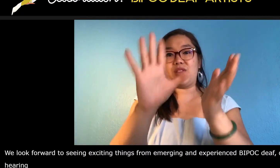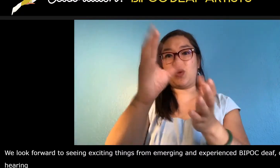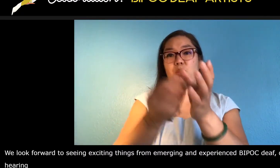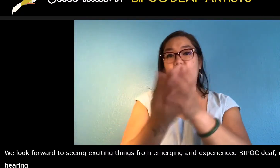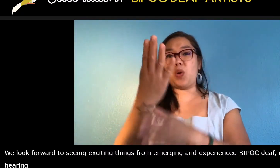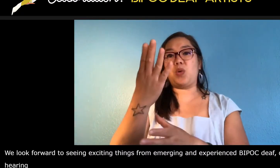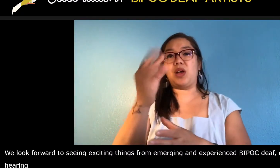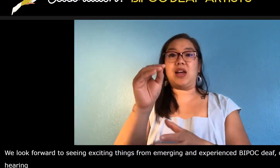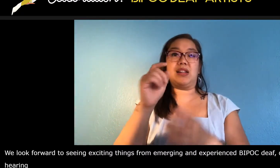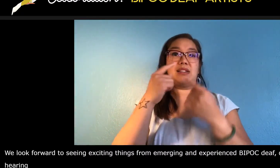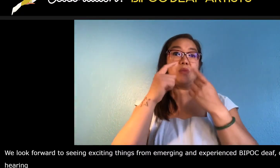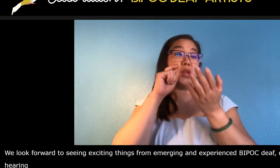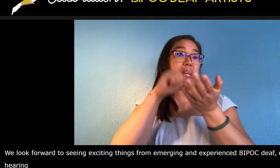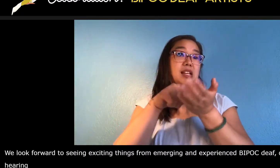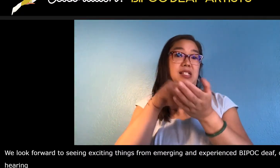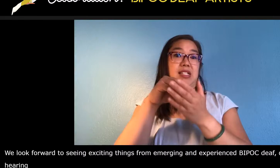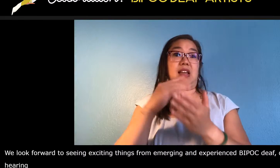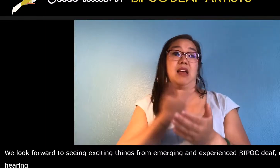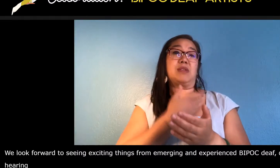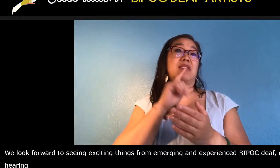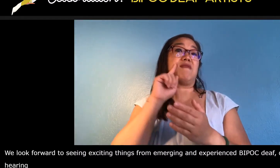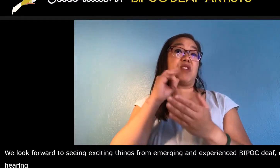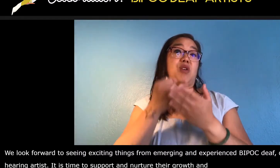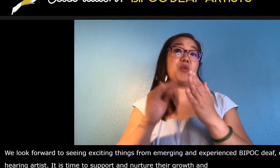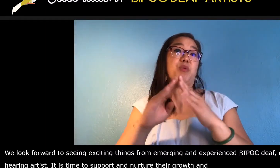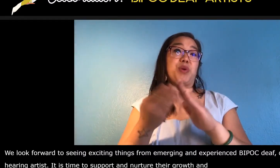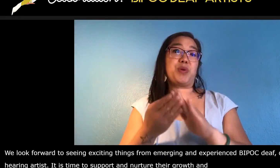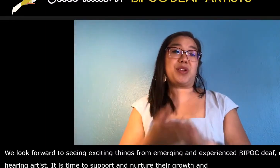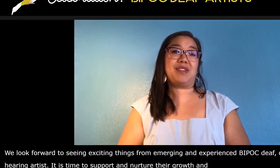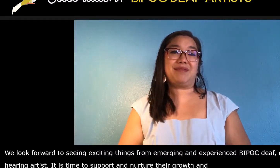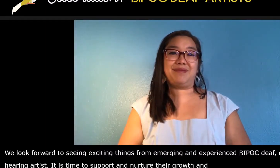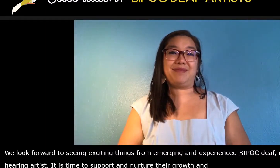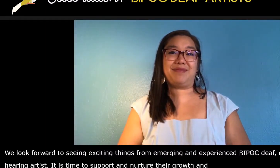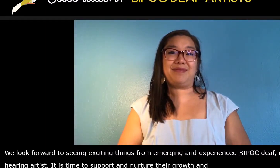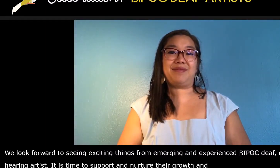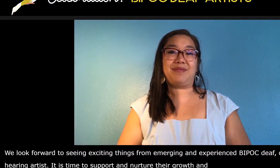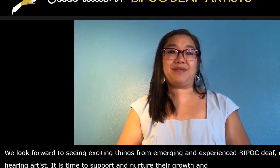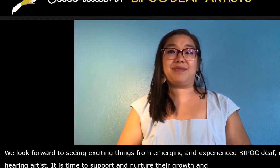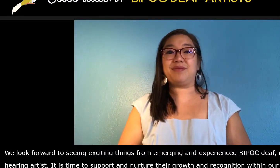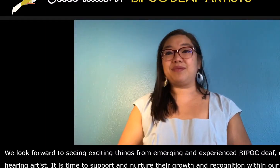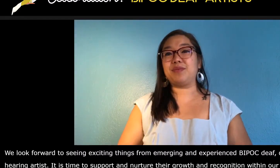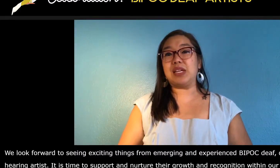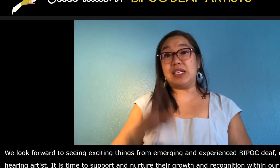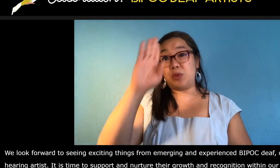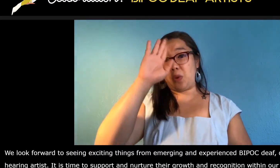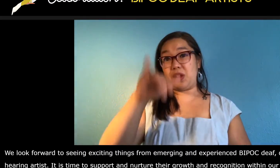time to support and nurture their growth and recognition within our deaf arts community.